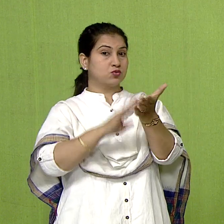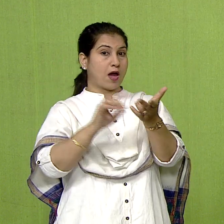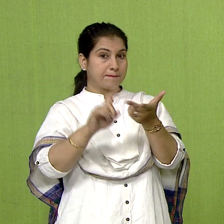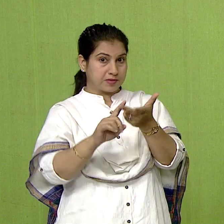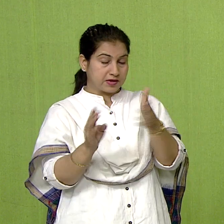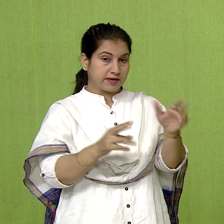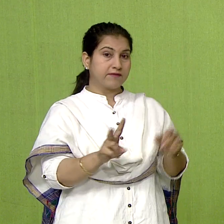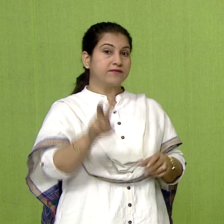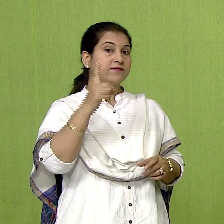Annie Besant,